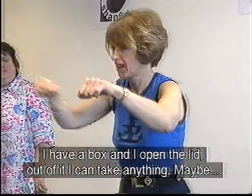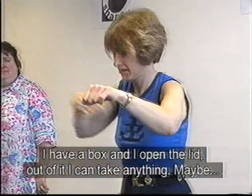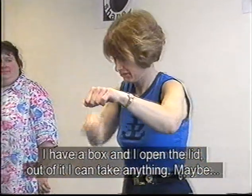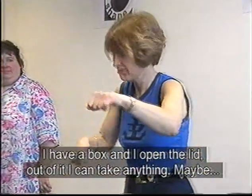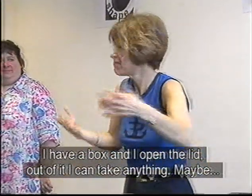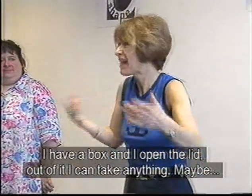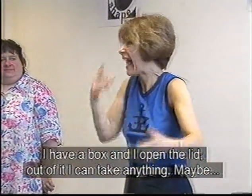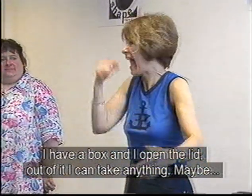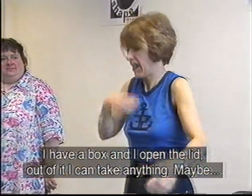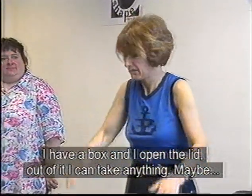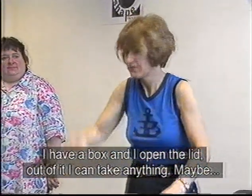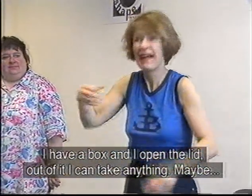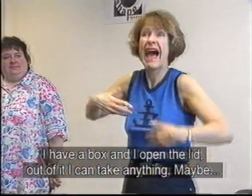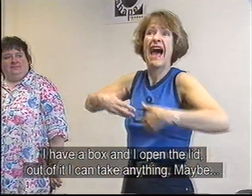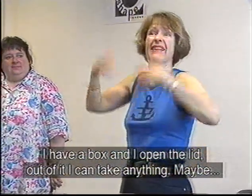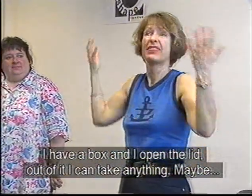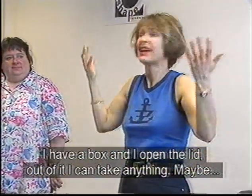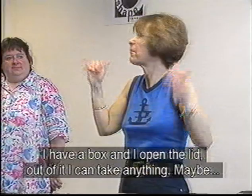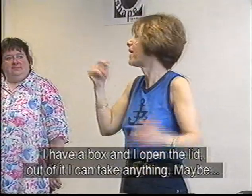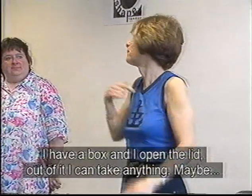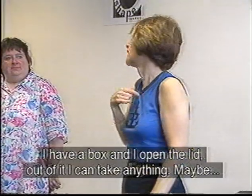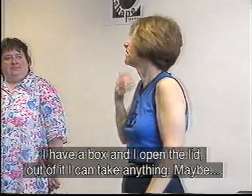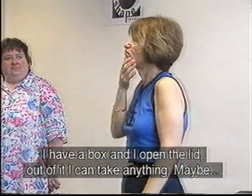open the lid. Out of it, I can take anything. Maybe...